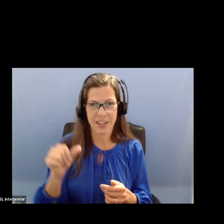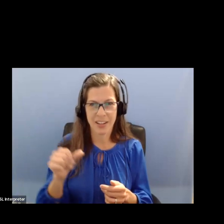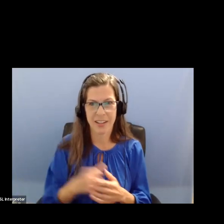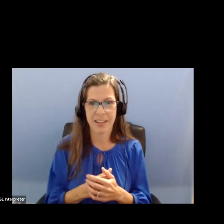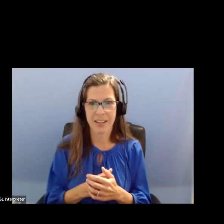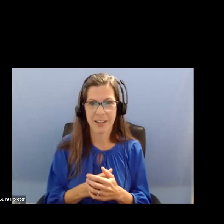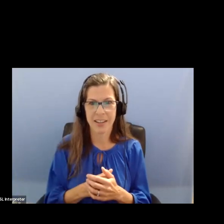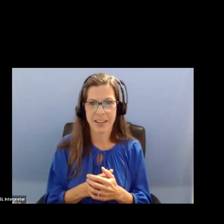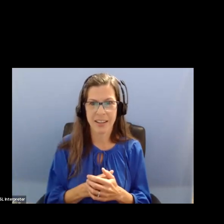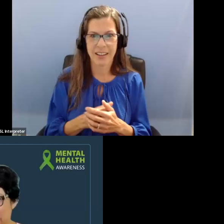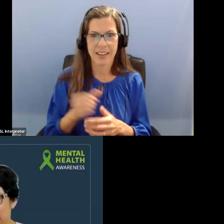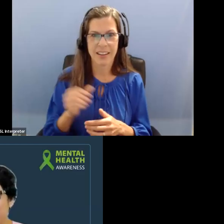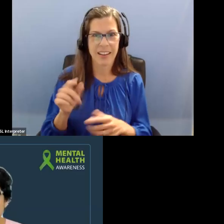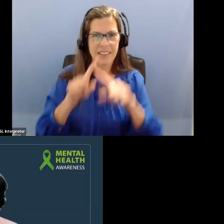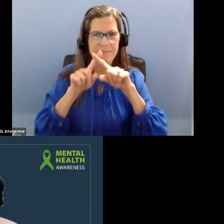That button.